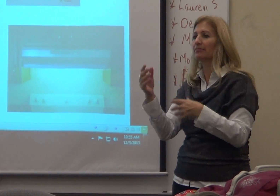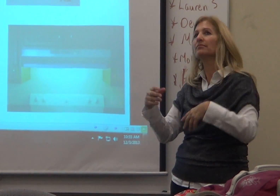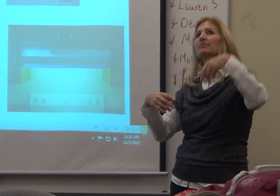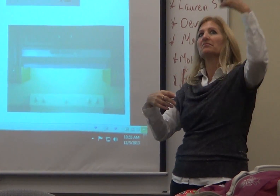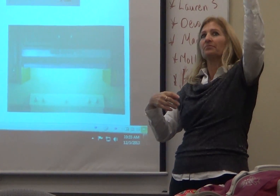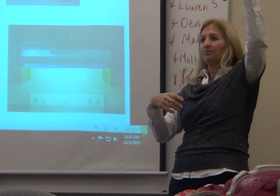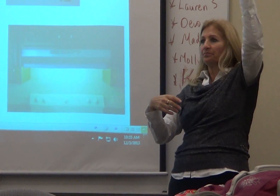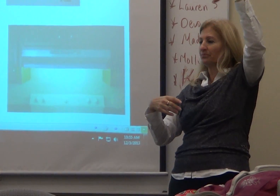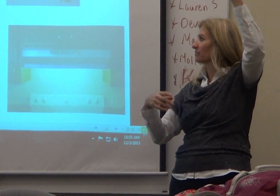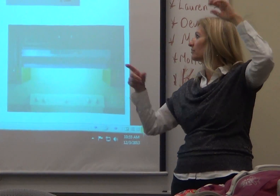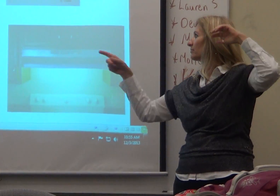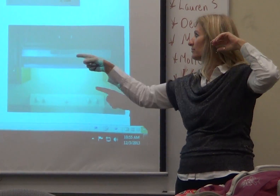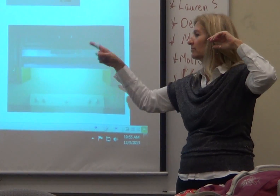This is also within the kitchen.